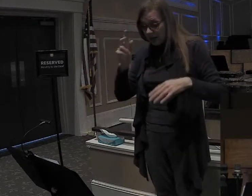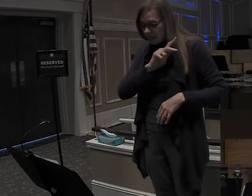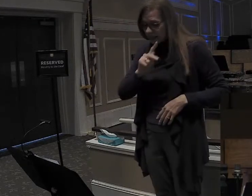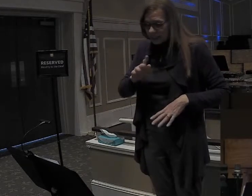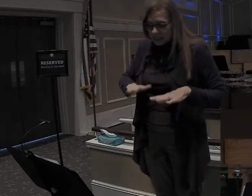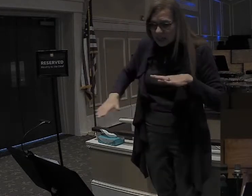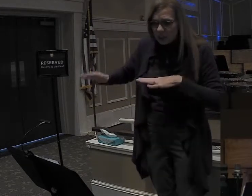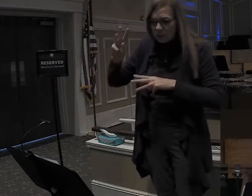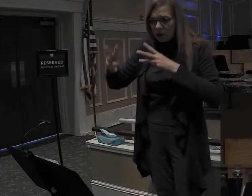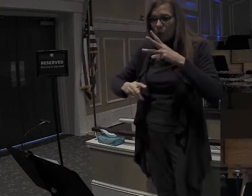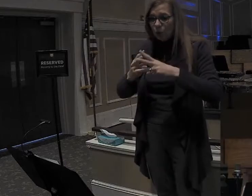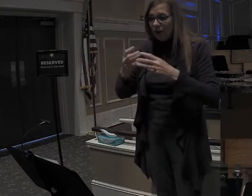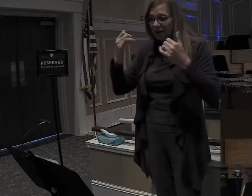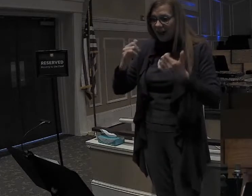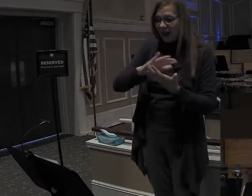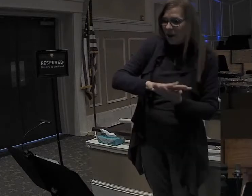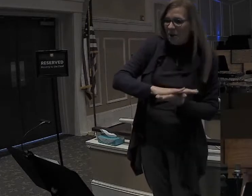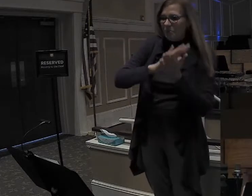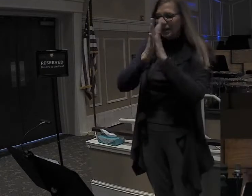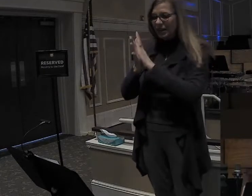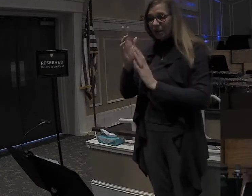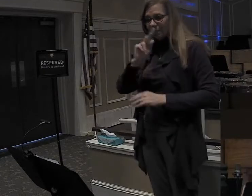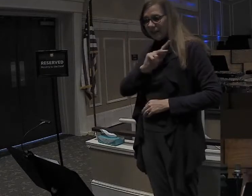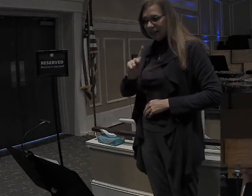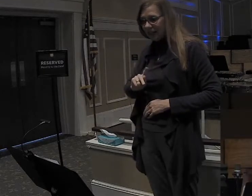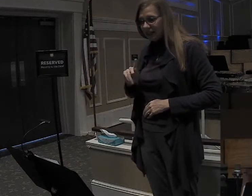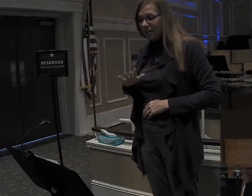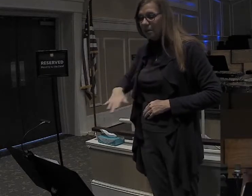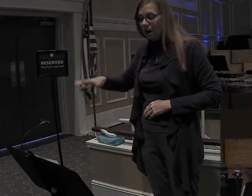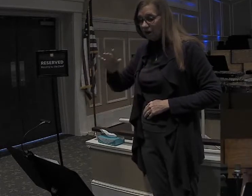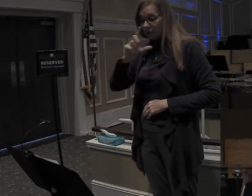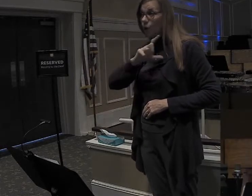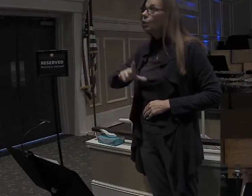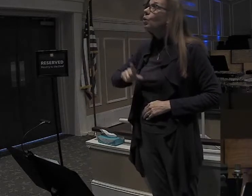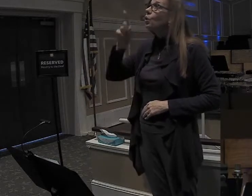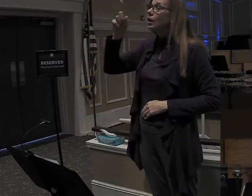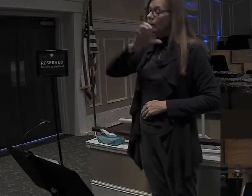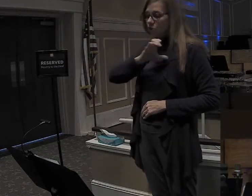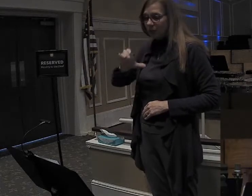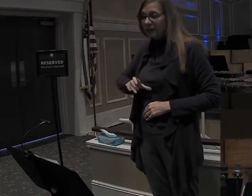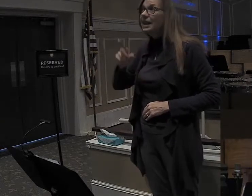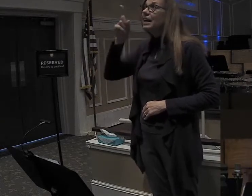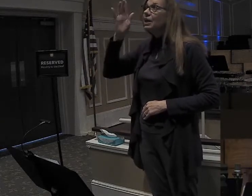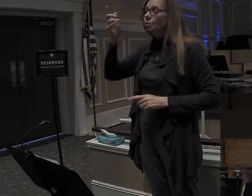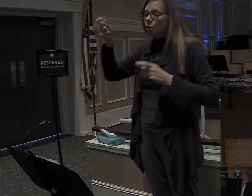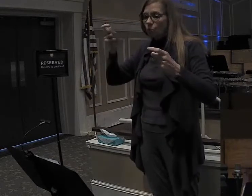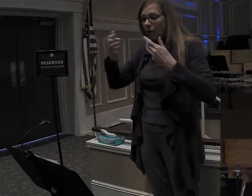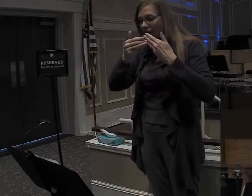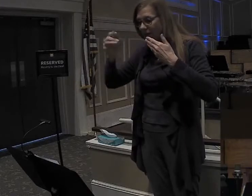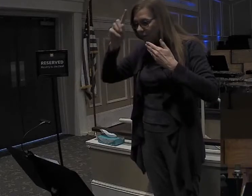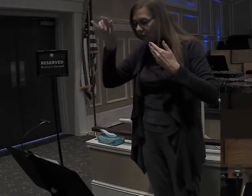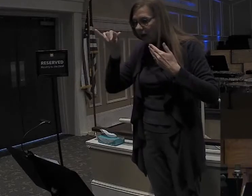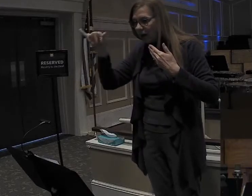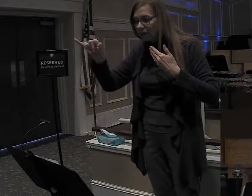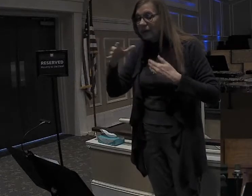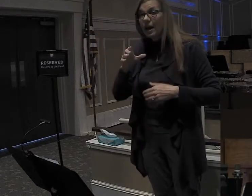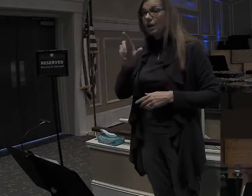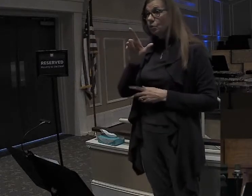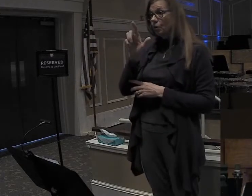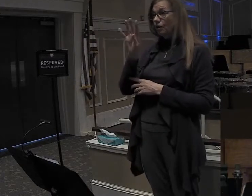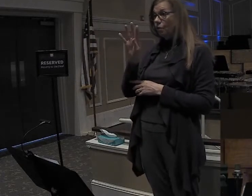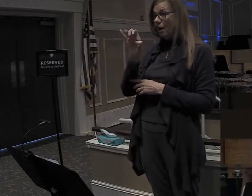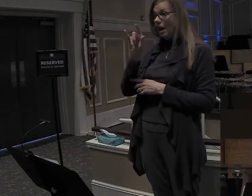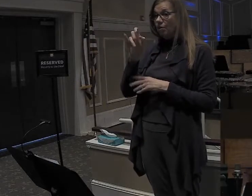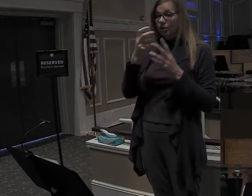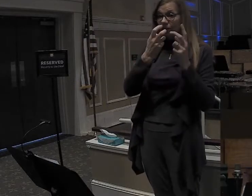world has become the kingdom of our Lord and of His Christ, and He will reign forever and ever.' And the 24 elders who